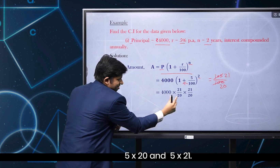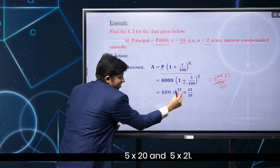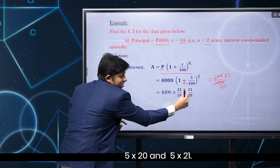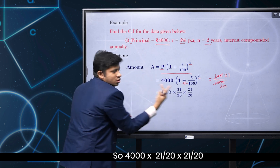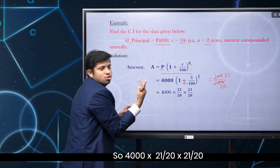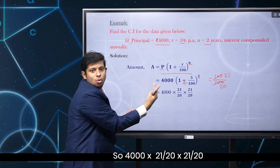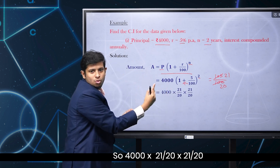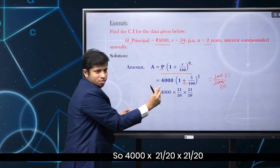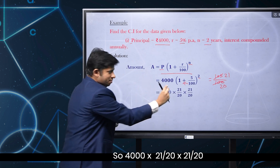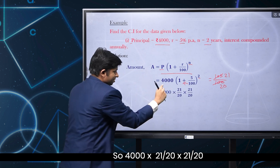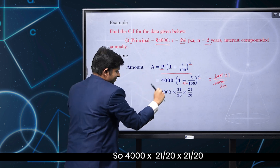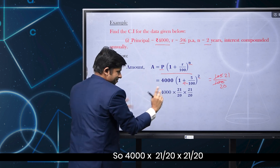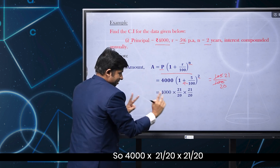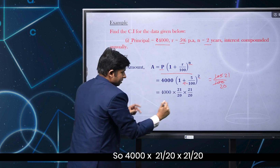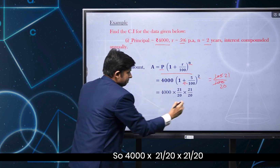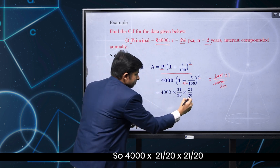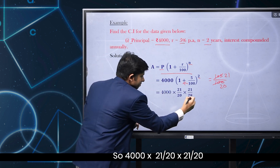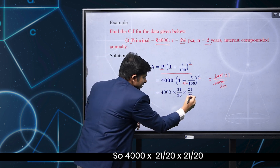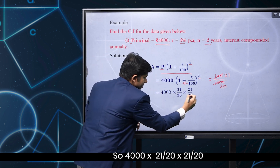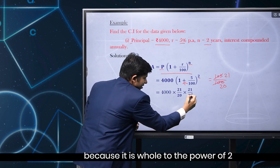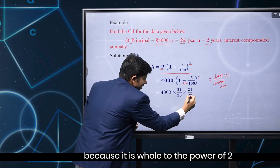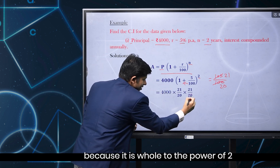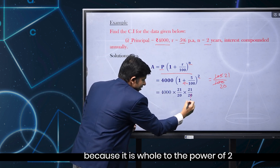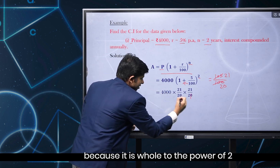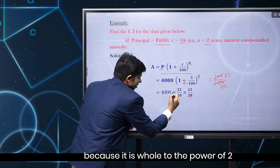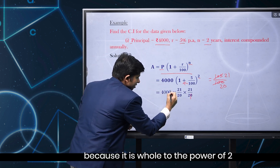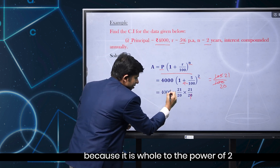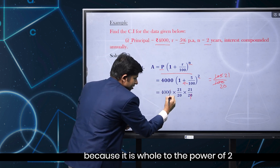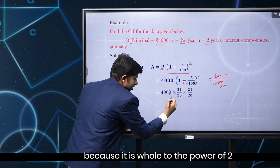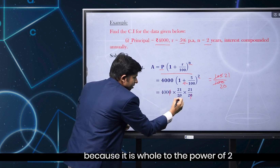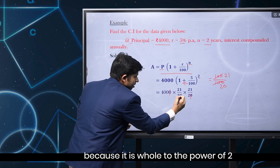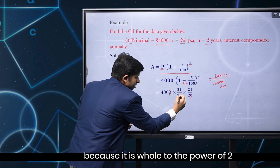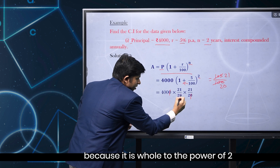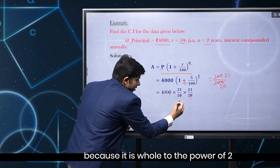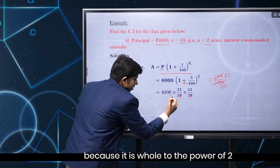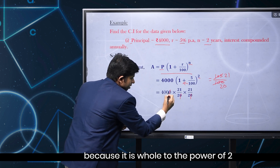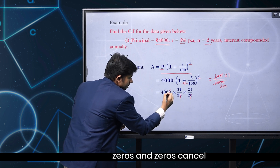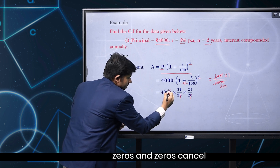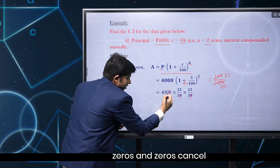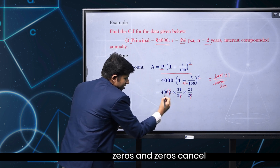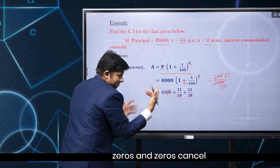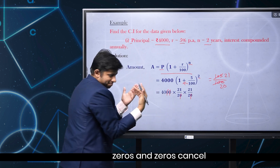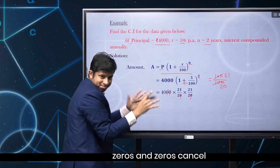So 4,000 into 21 by 20 into 21 by 20 because it was whole to the power of 2. Zeros and zeros cancel.